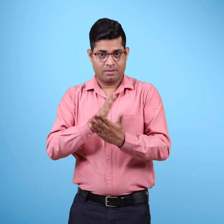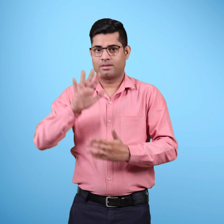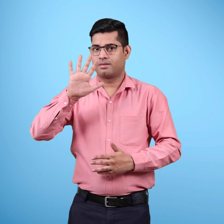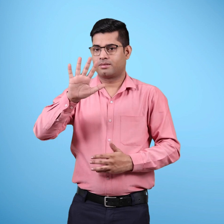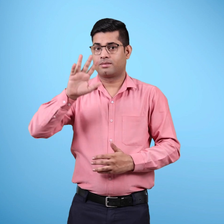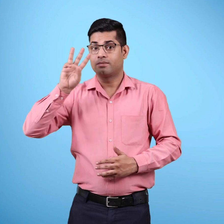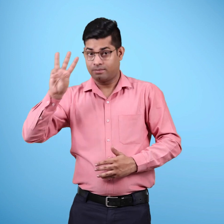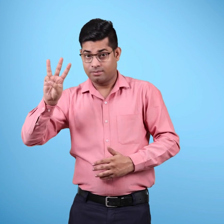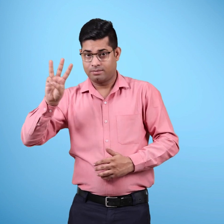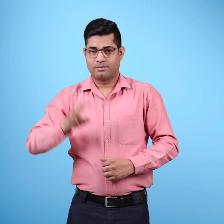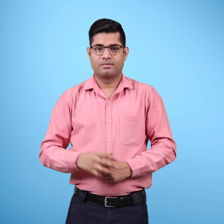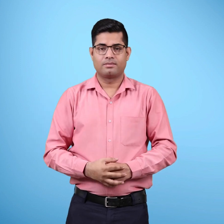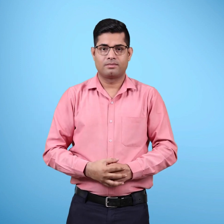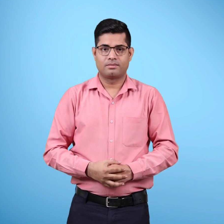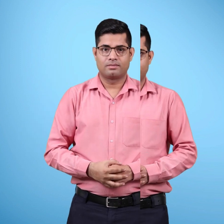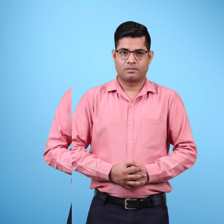Page 53.